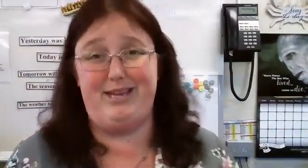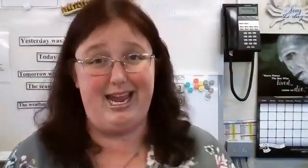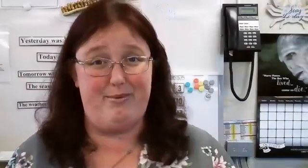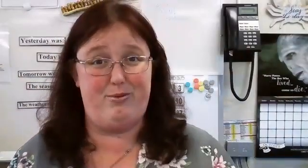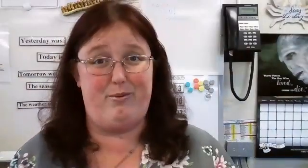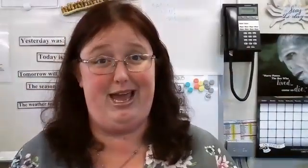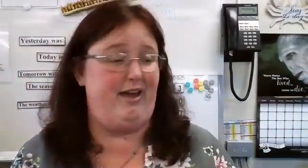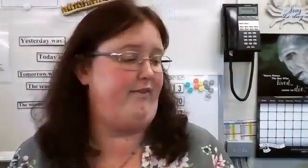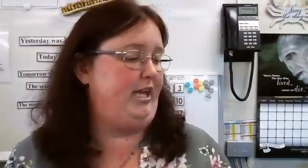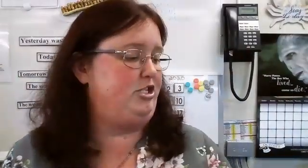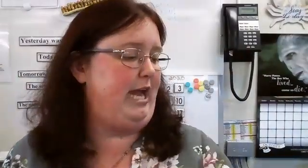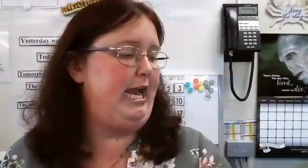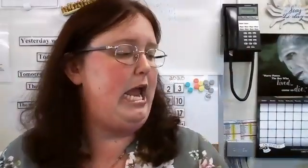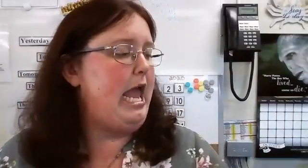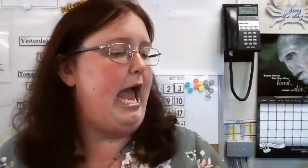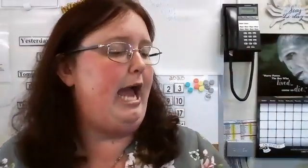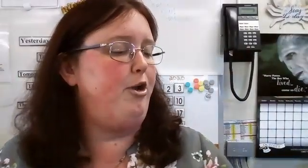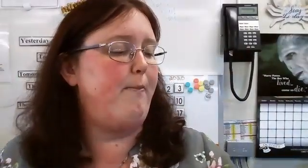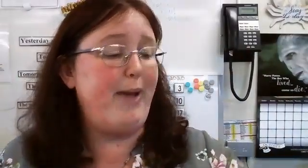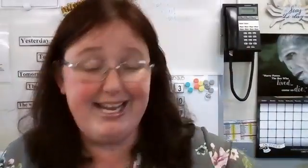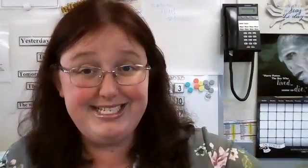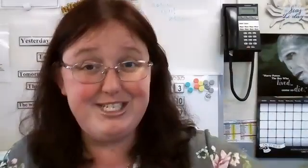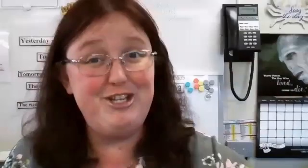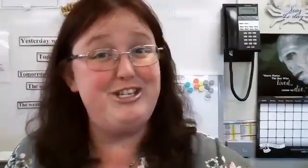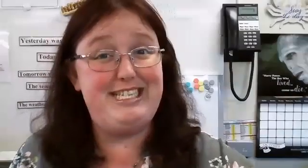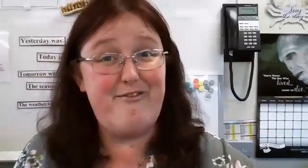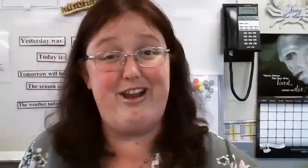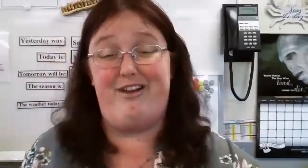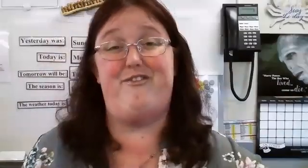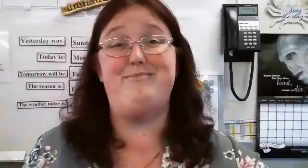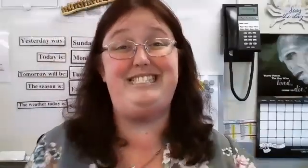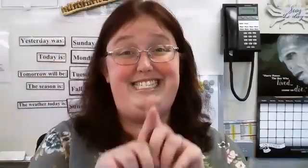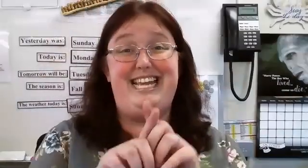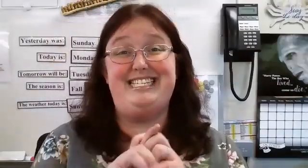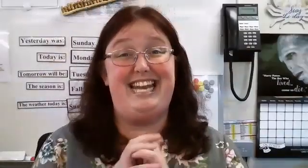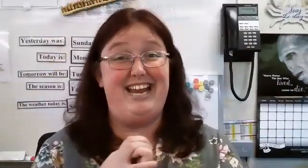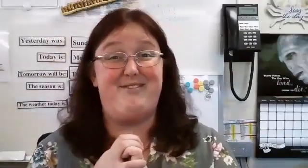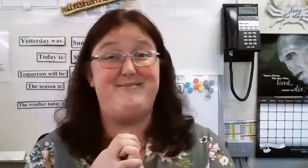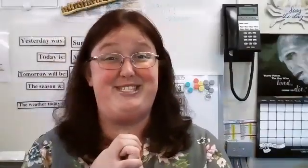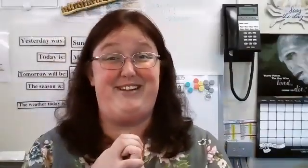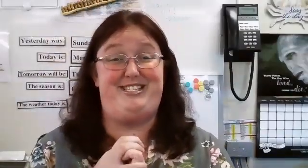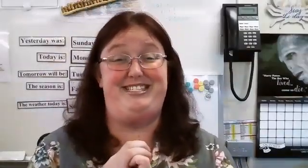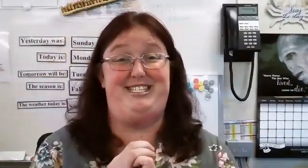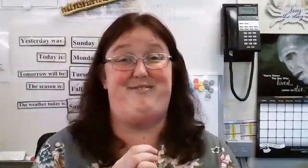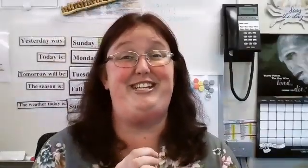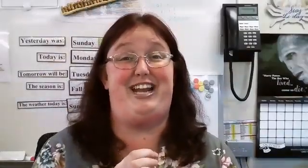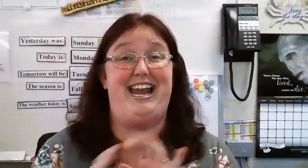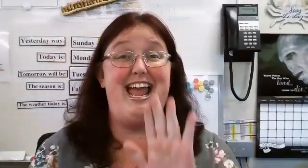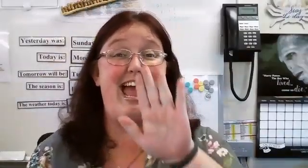we can with what we have each day. And your best can look different from day to day and from situation to situation.